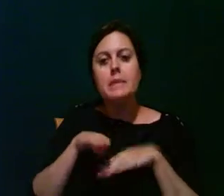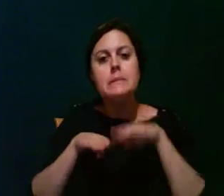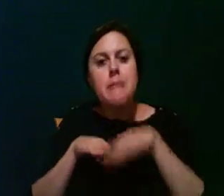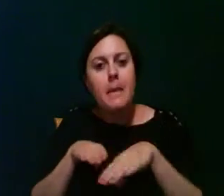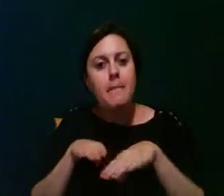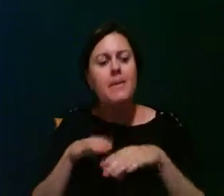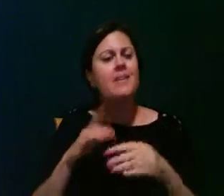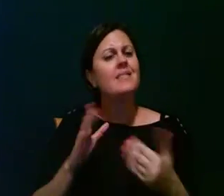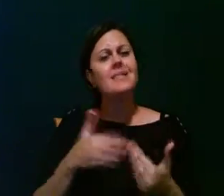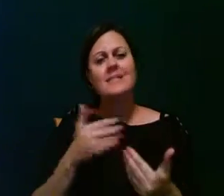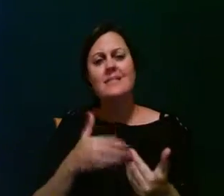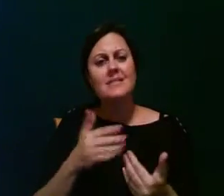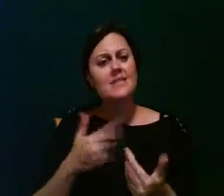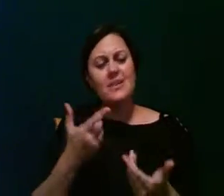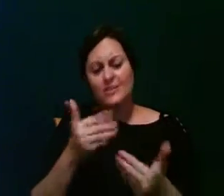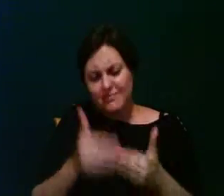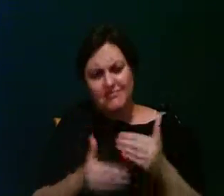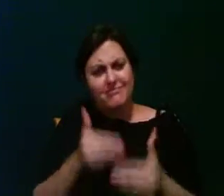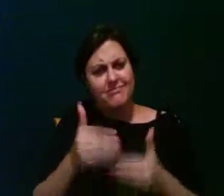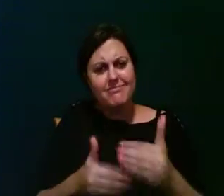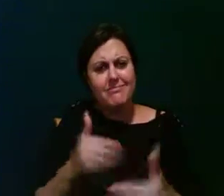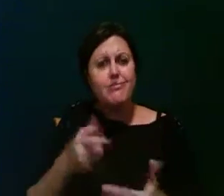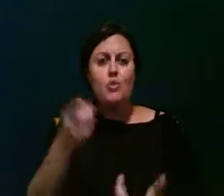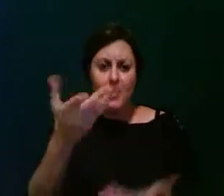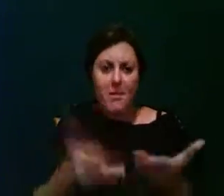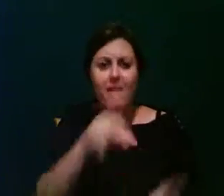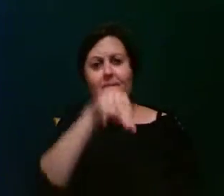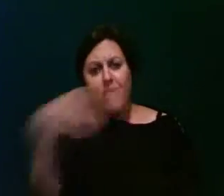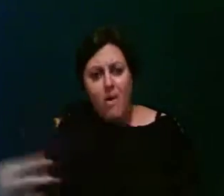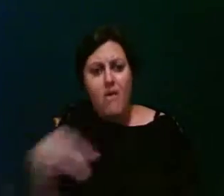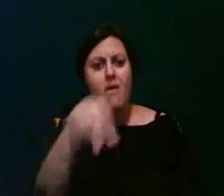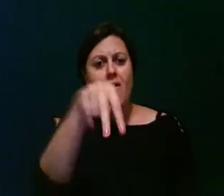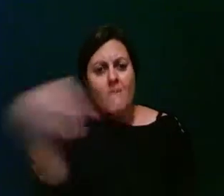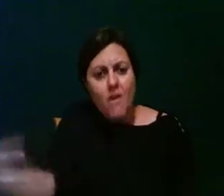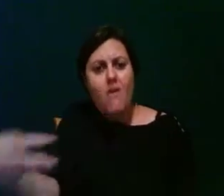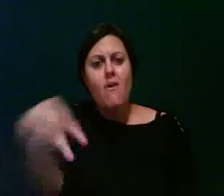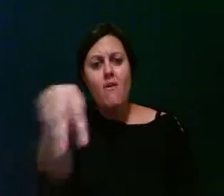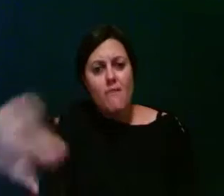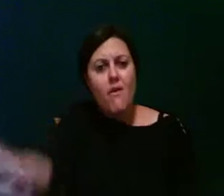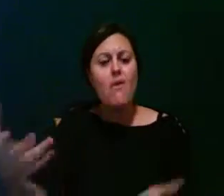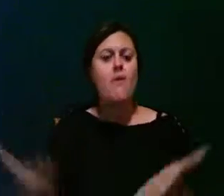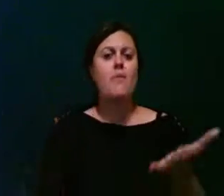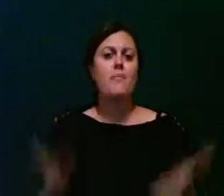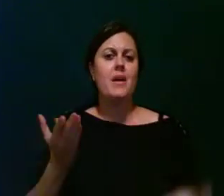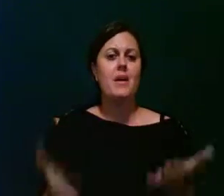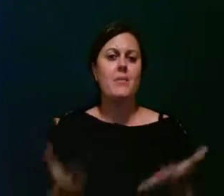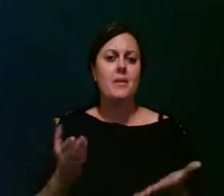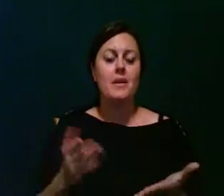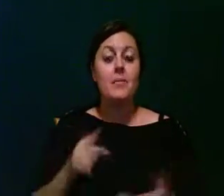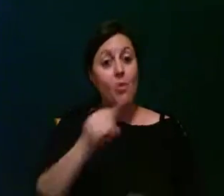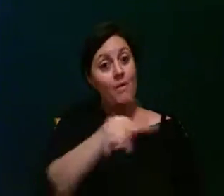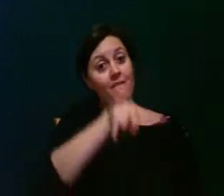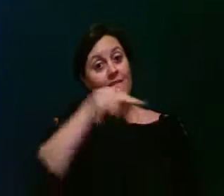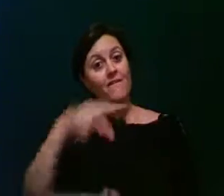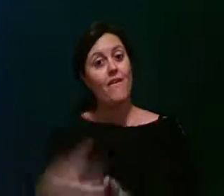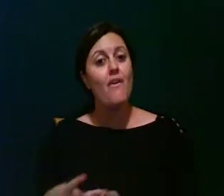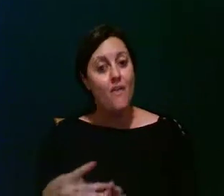may fall down, and we may fall down again and again. But the beauty is that each time we fall down, we get to